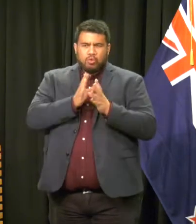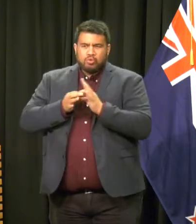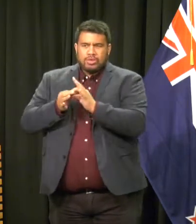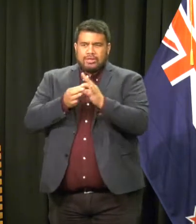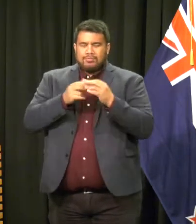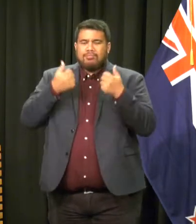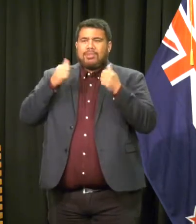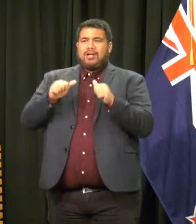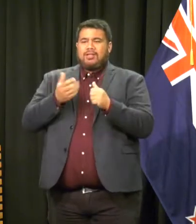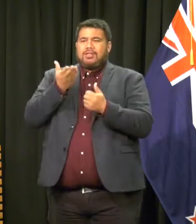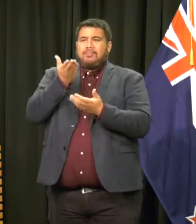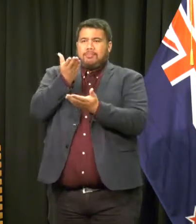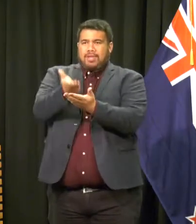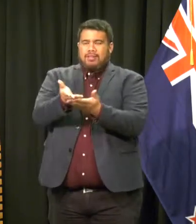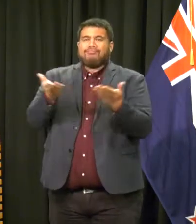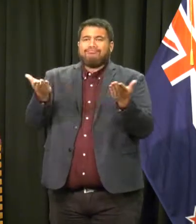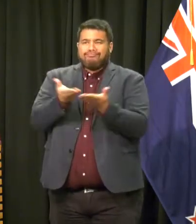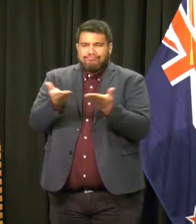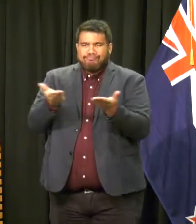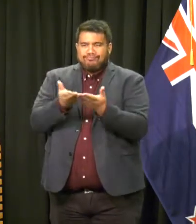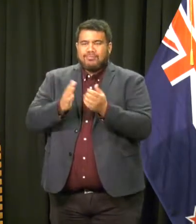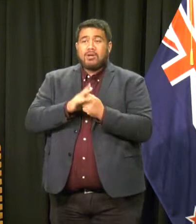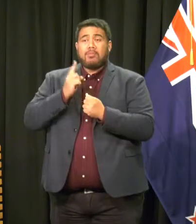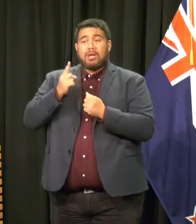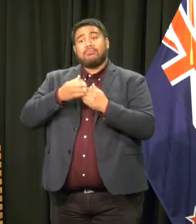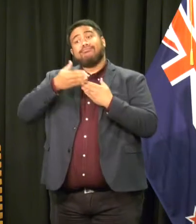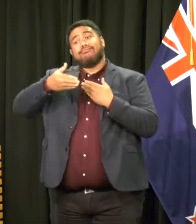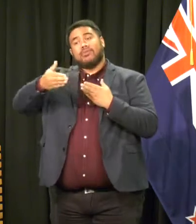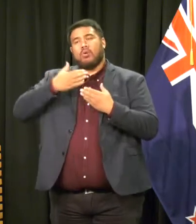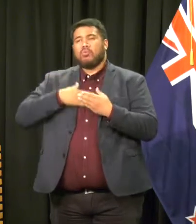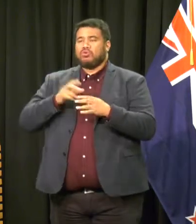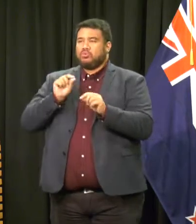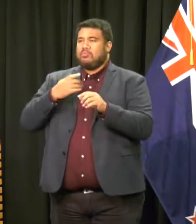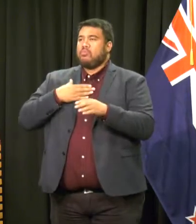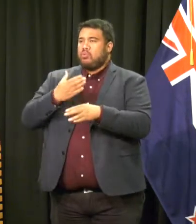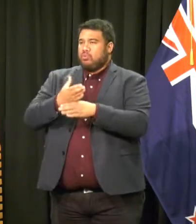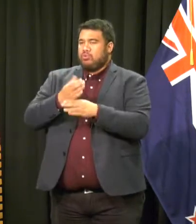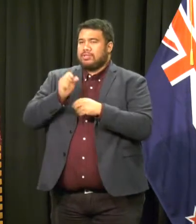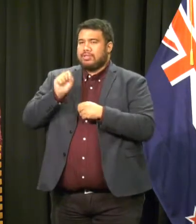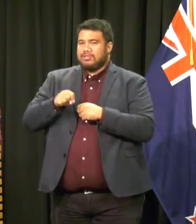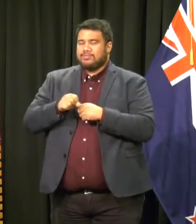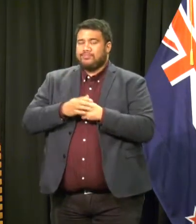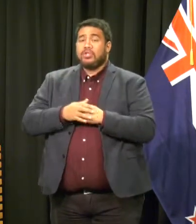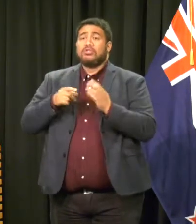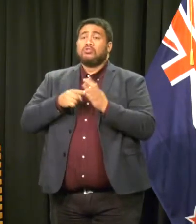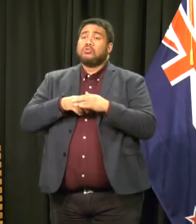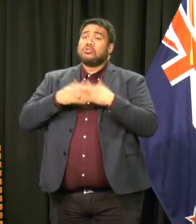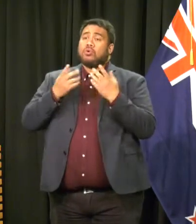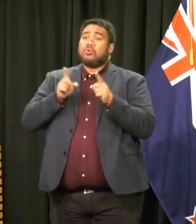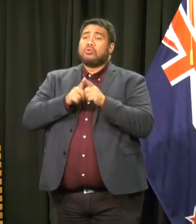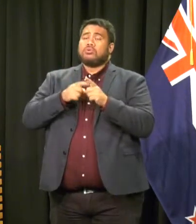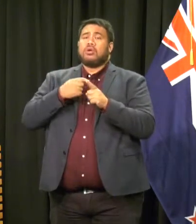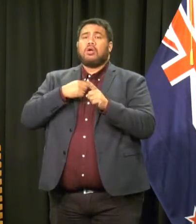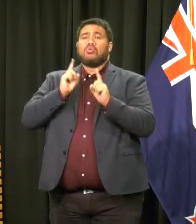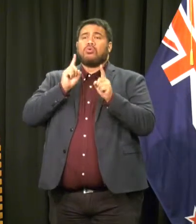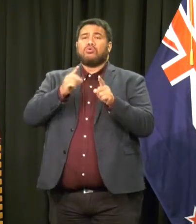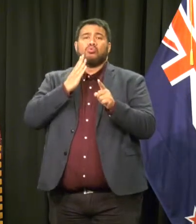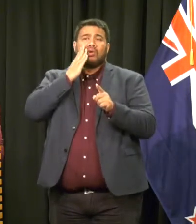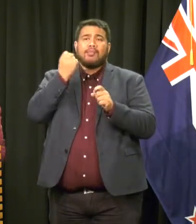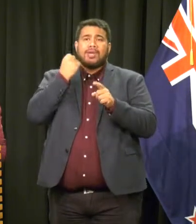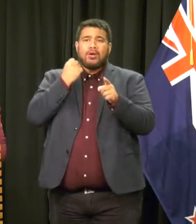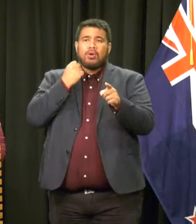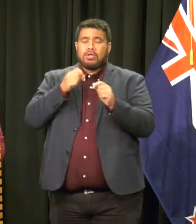keep working on building that consensus out further still. On Tuesday, I will also speak to the Grey